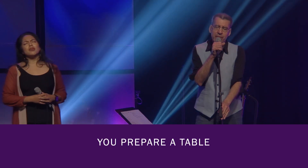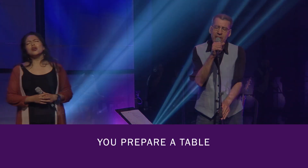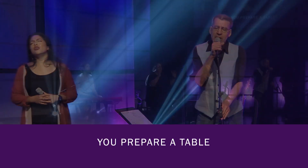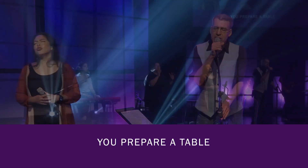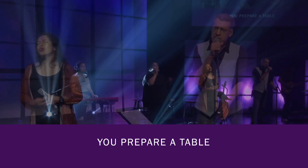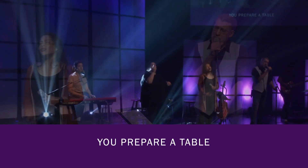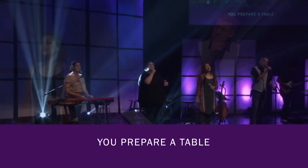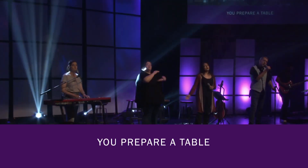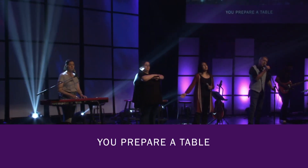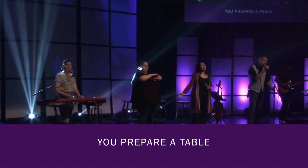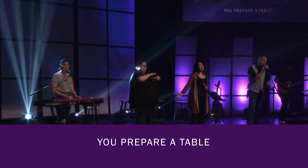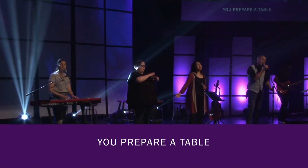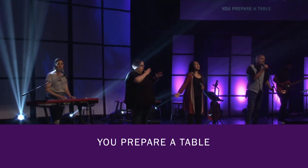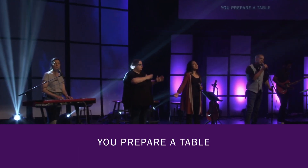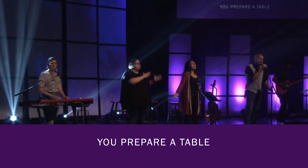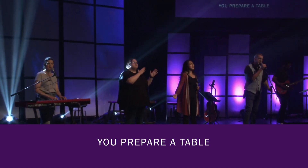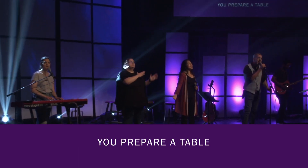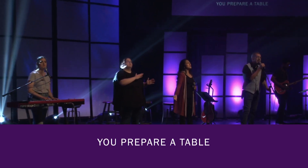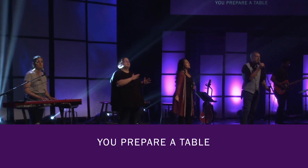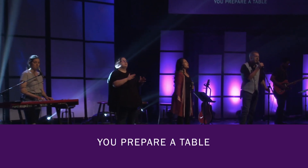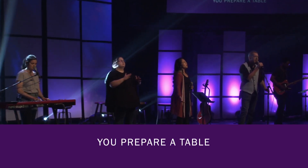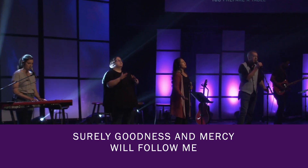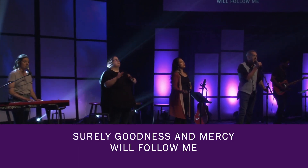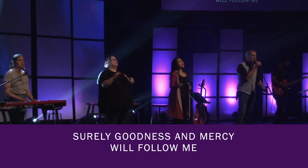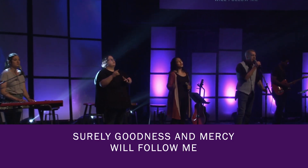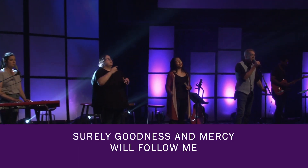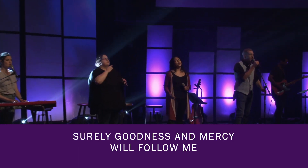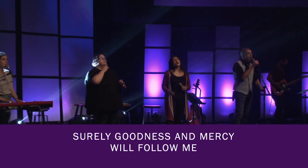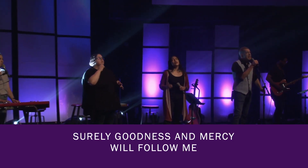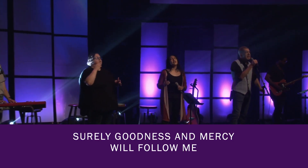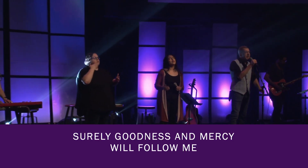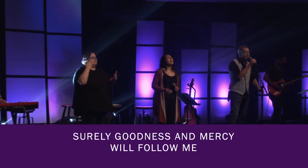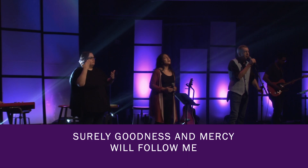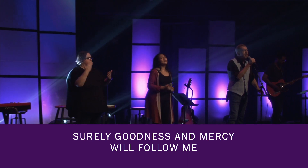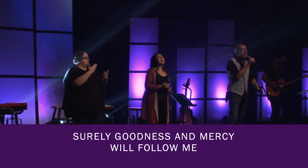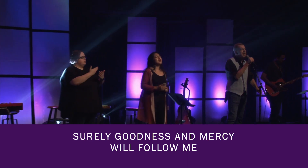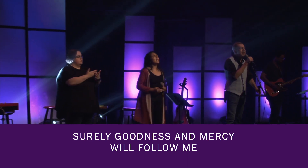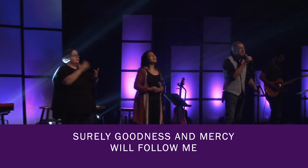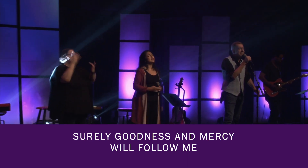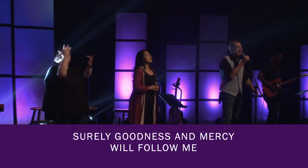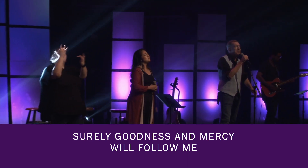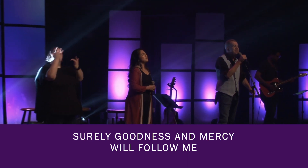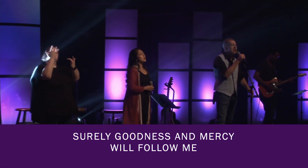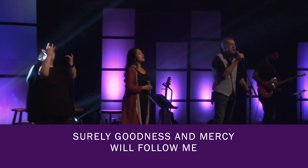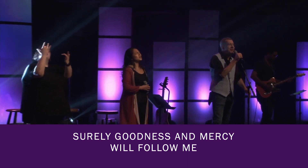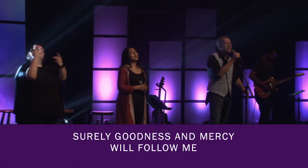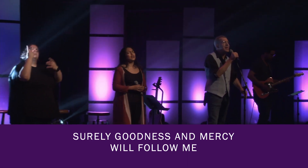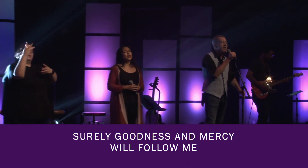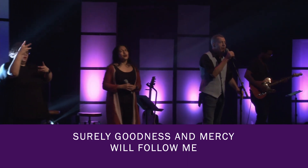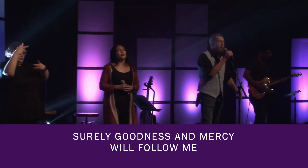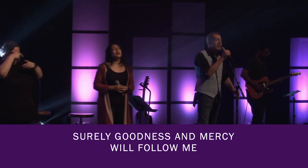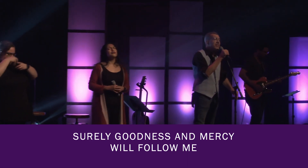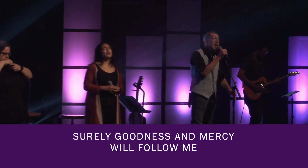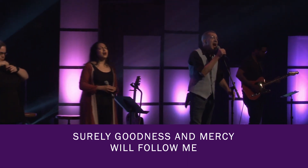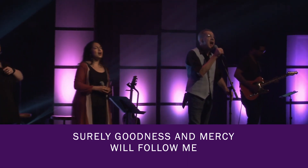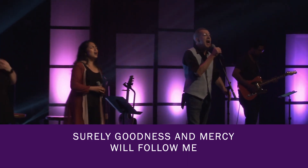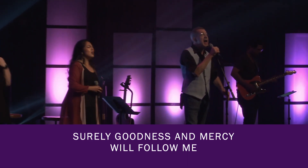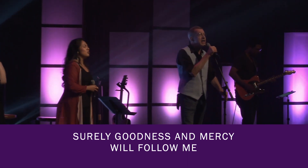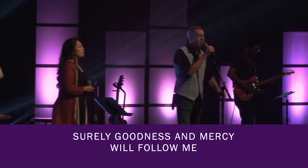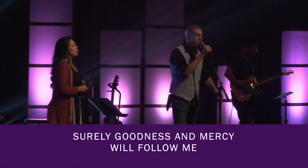me, you prepare a table. Surely goodness and mercy